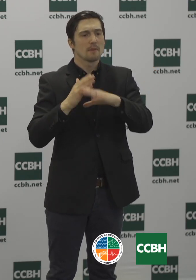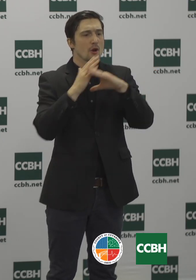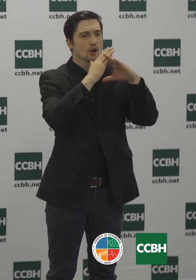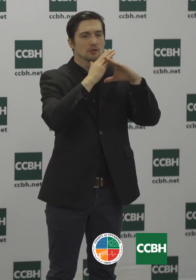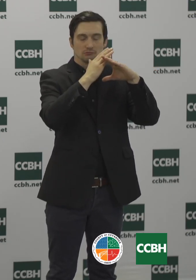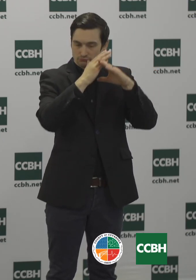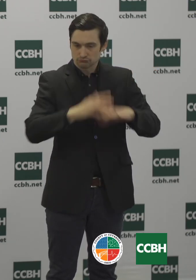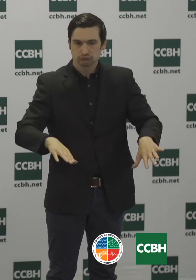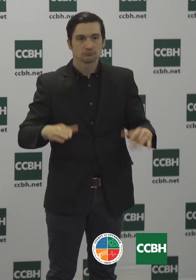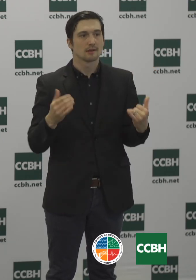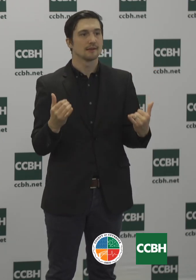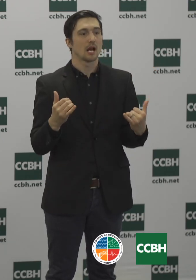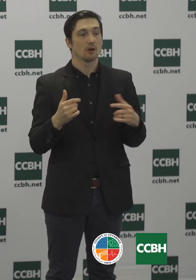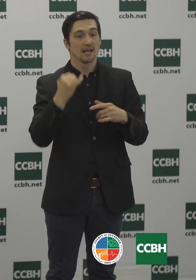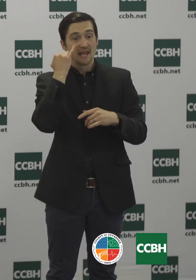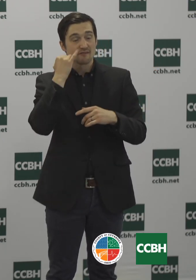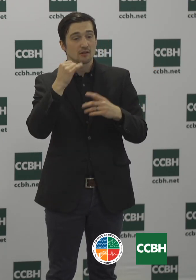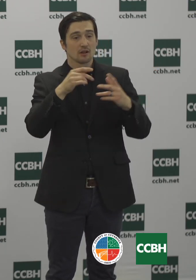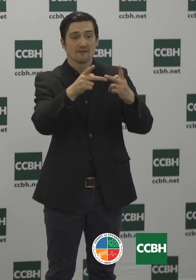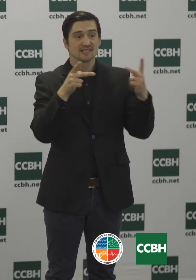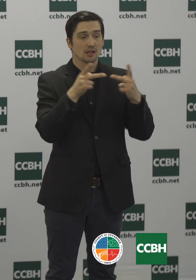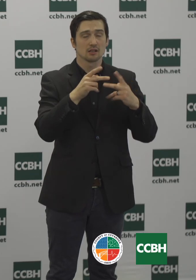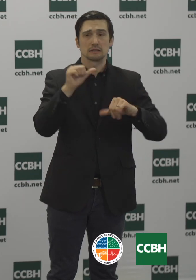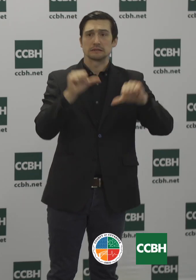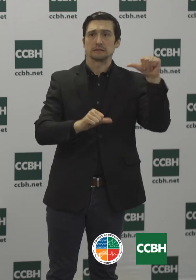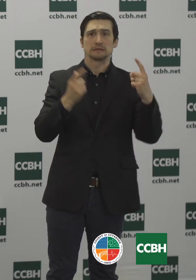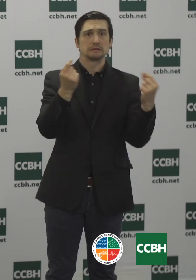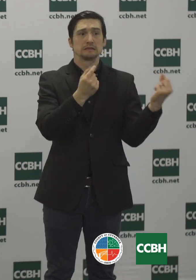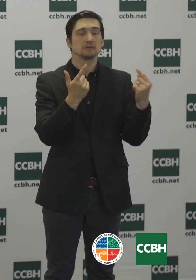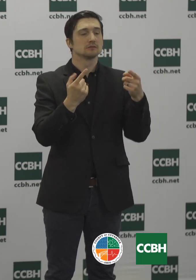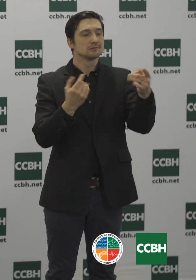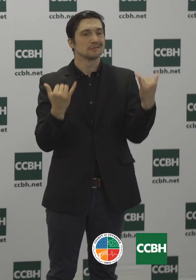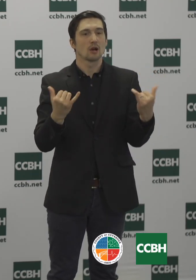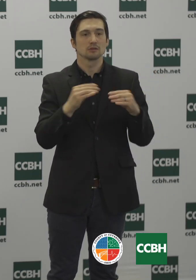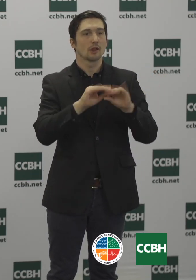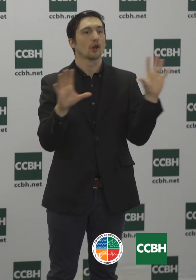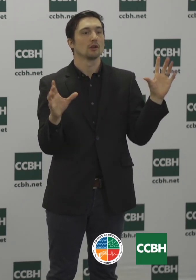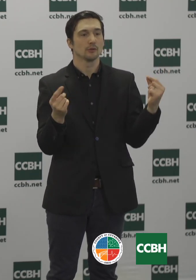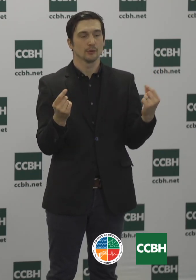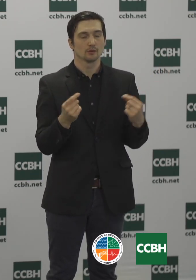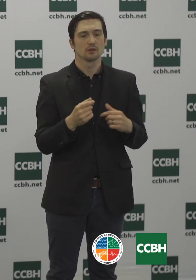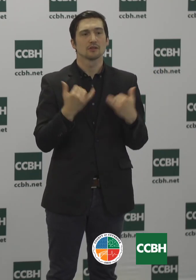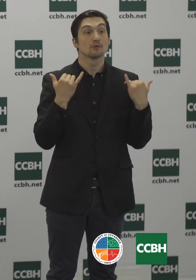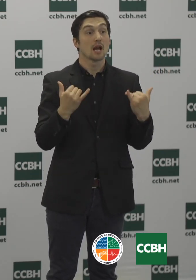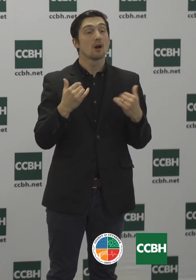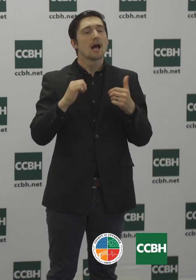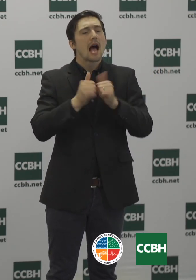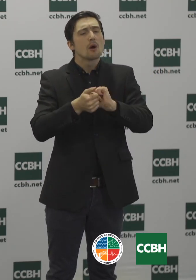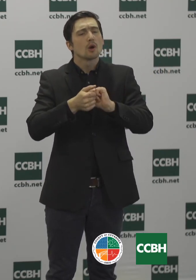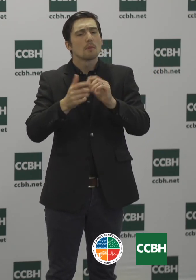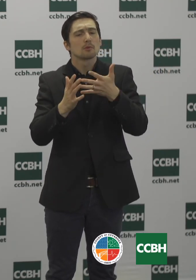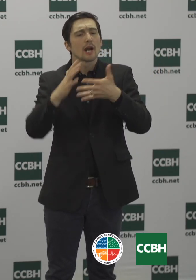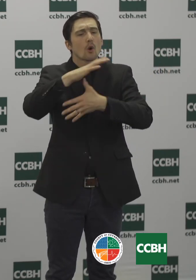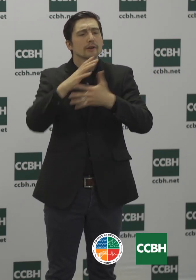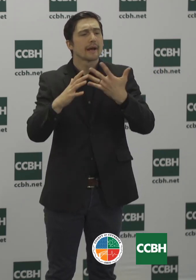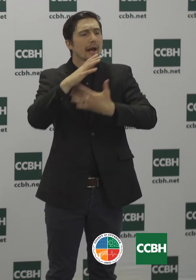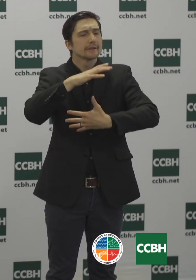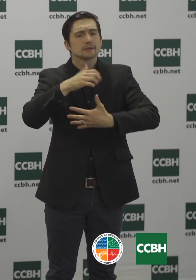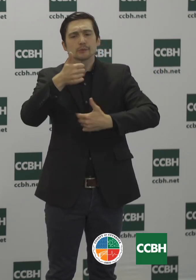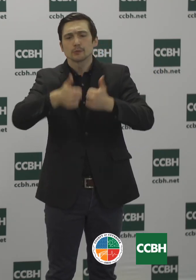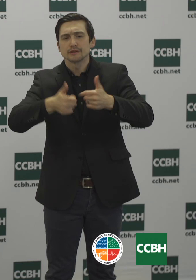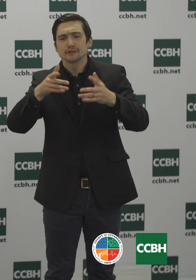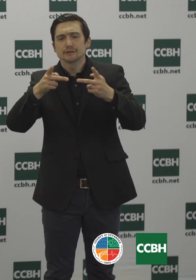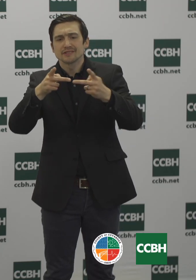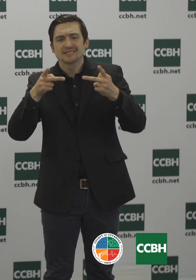know what to do. And as far as which facilities are we going to prioritize to be able to do